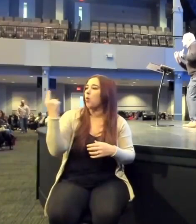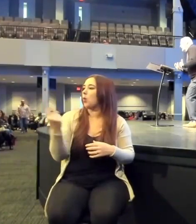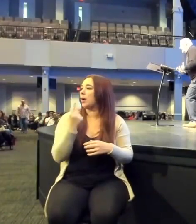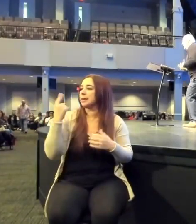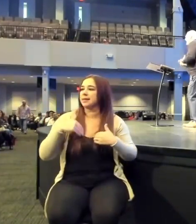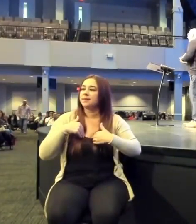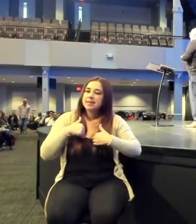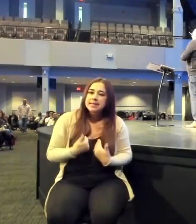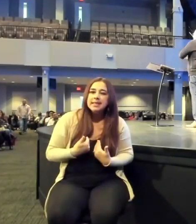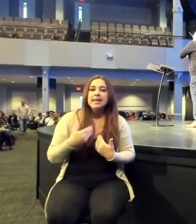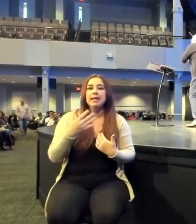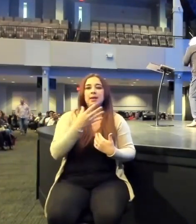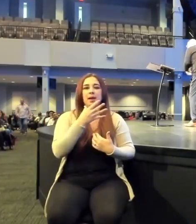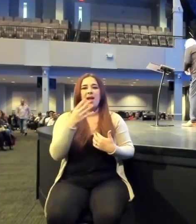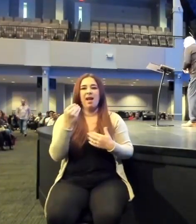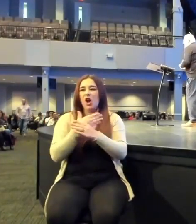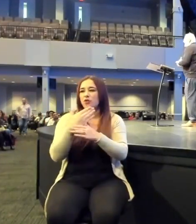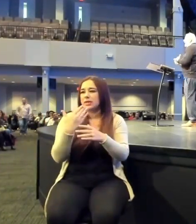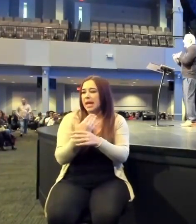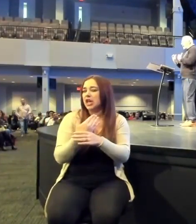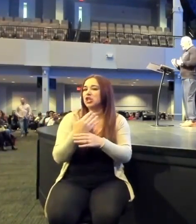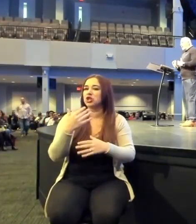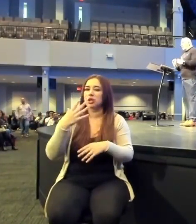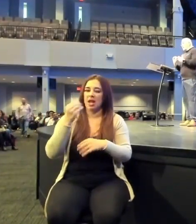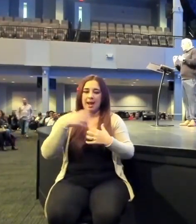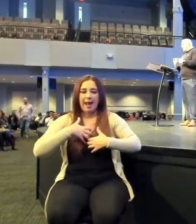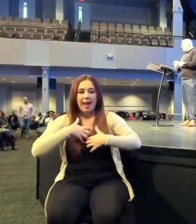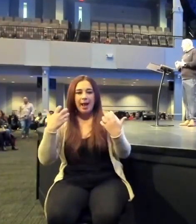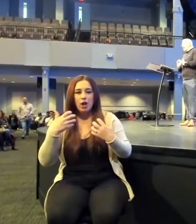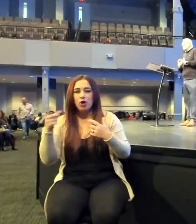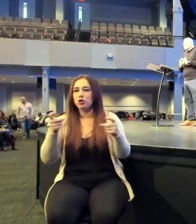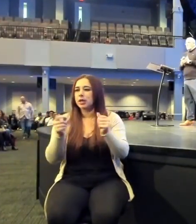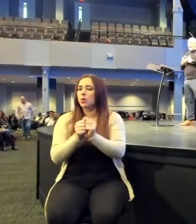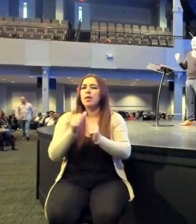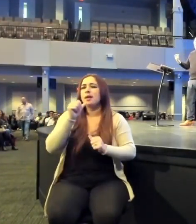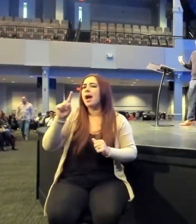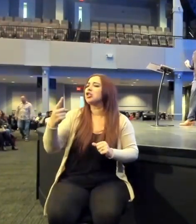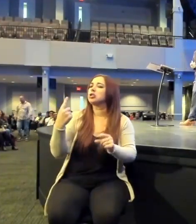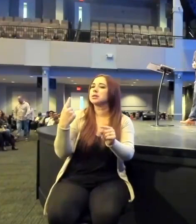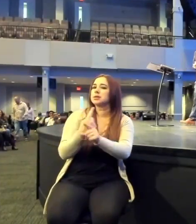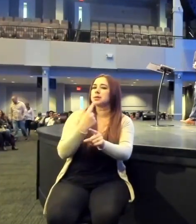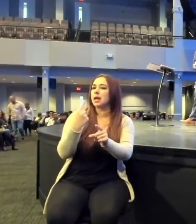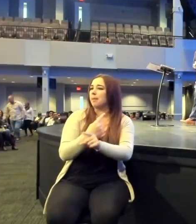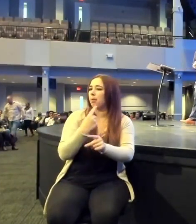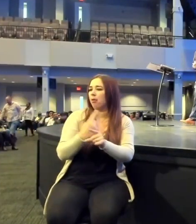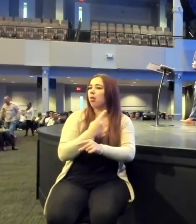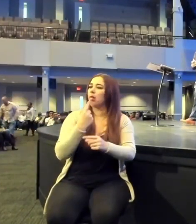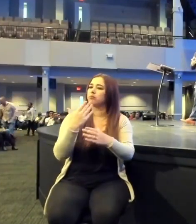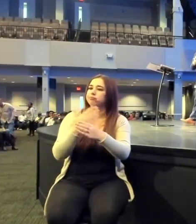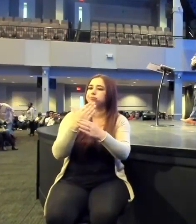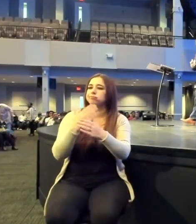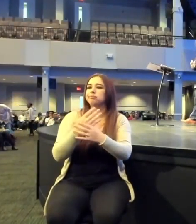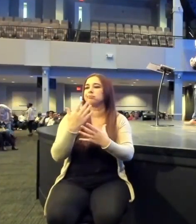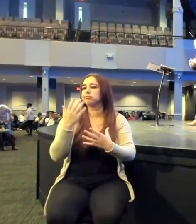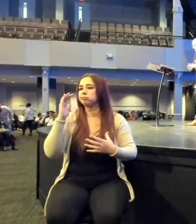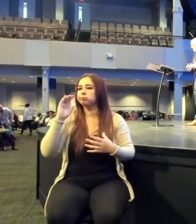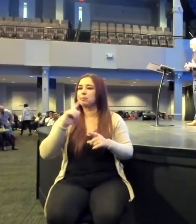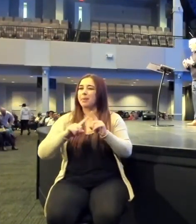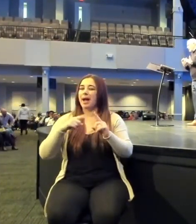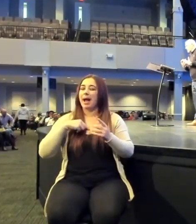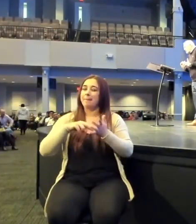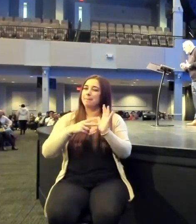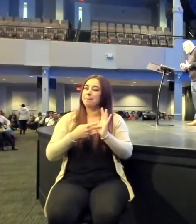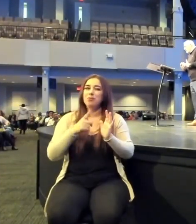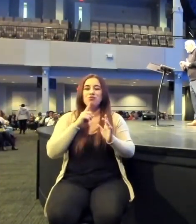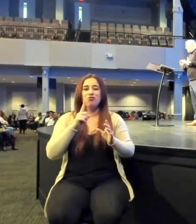this fatigue and irritation and anger that you're dealing with. Not just regular irritation, but I'm talking about